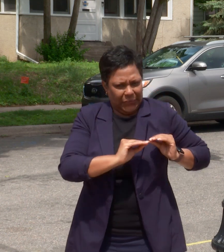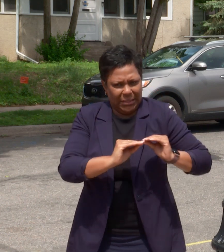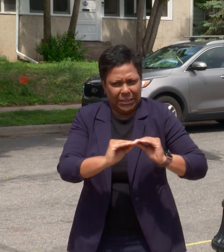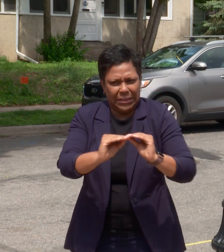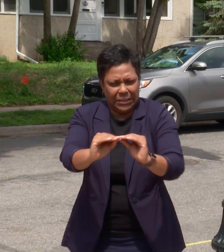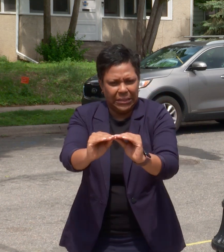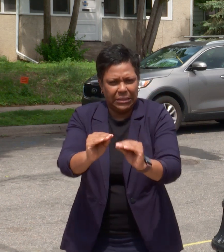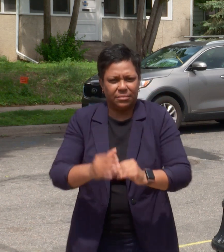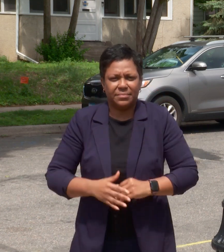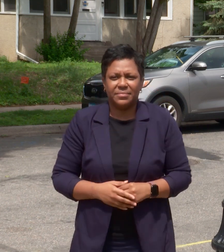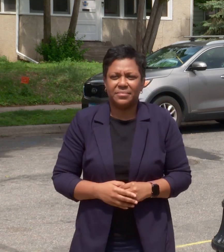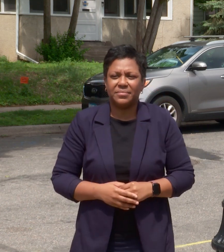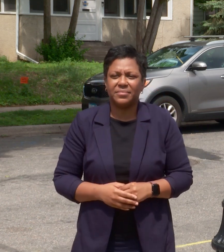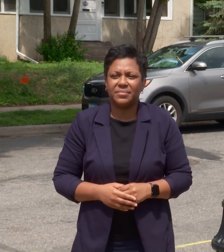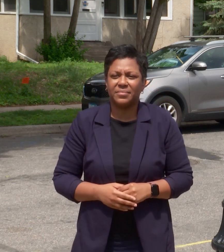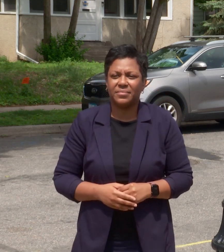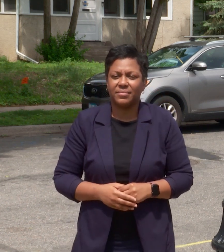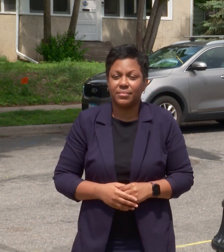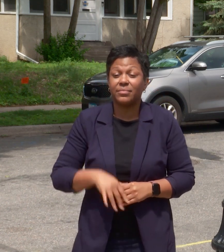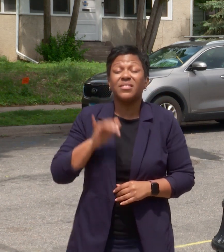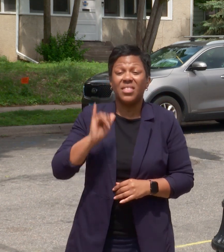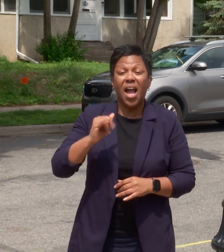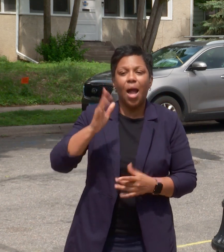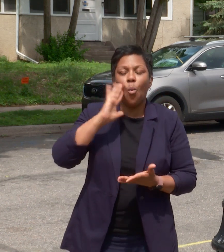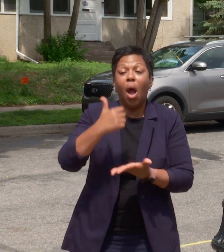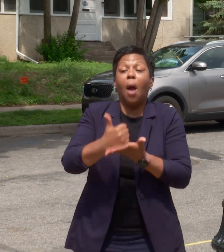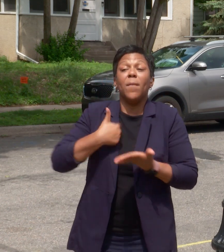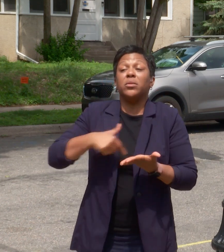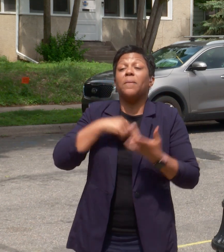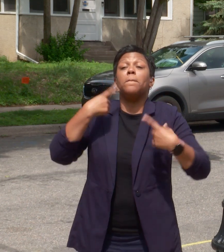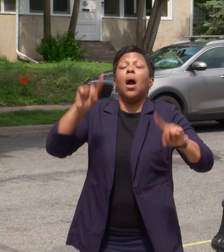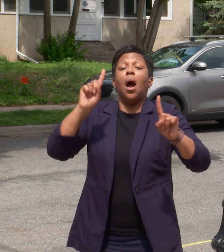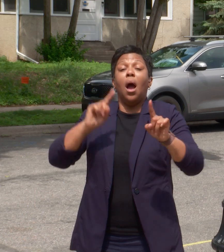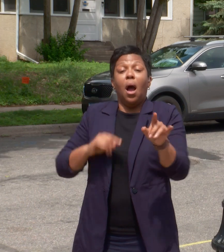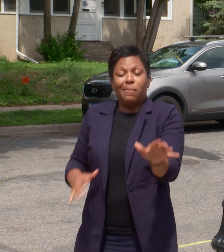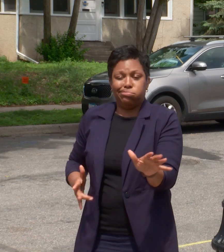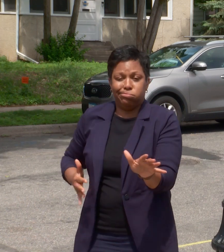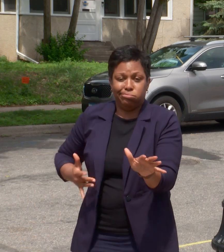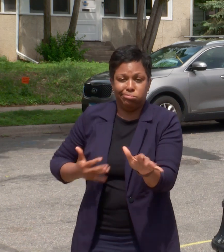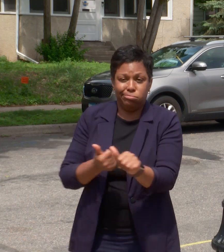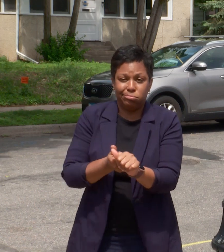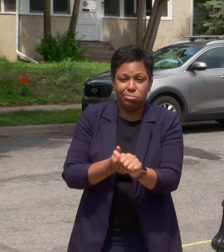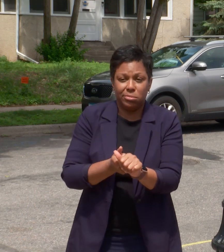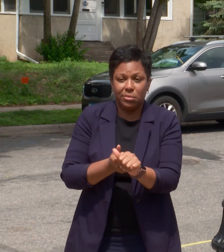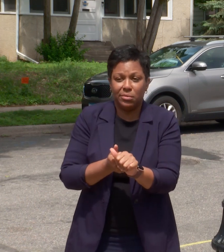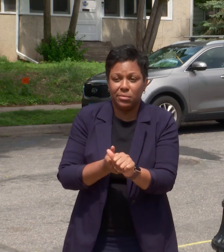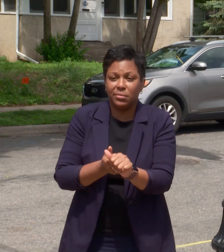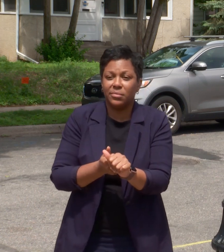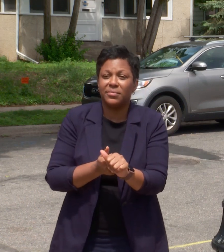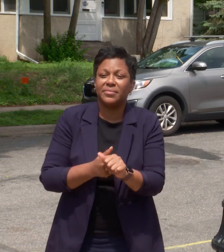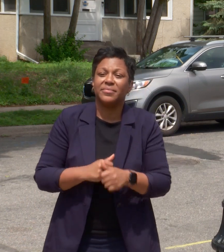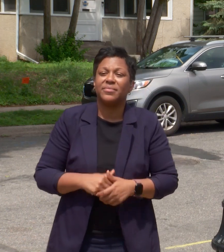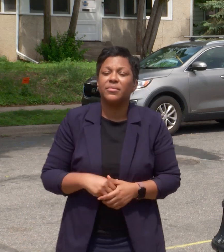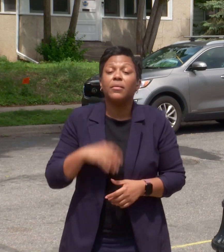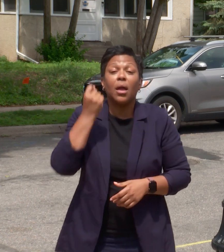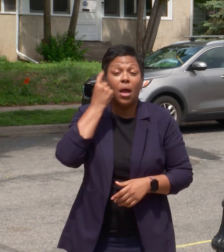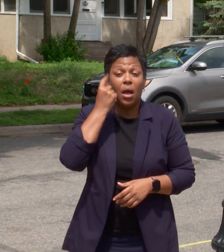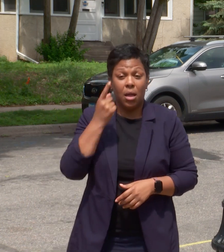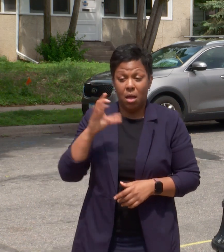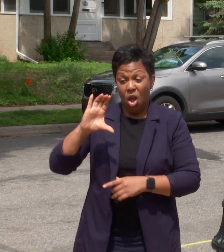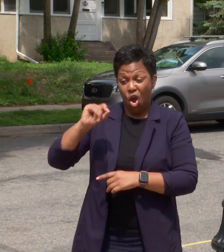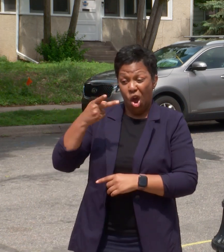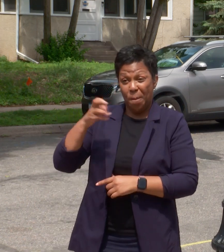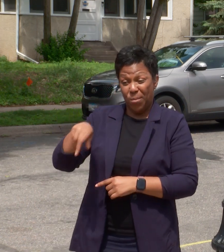theft and make great strides in our backlog. And we're not just throwing money at this problem. We're trying to be creative, trying to work the issue. We're looking